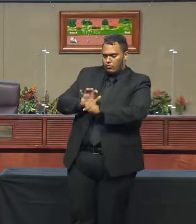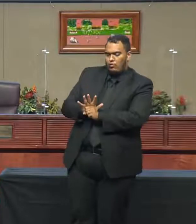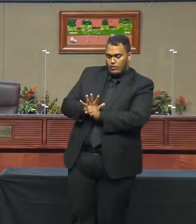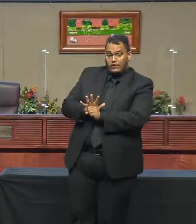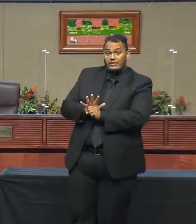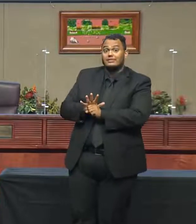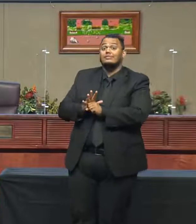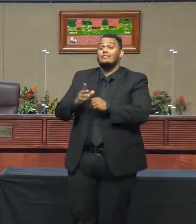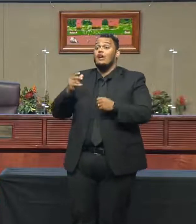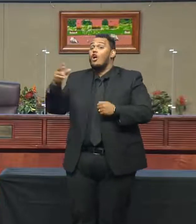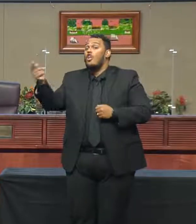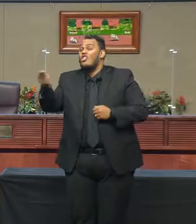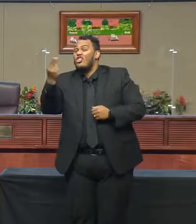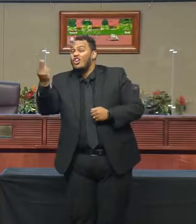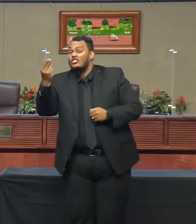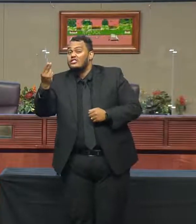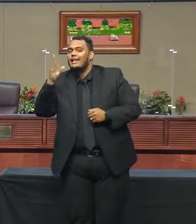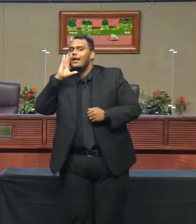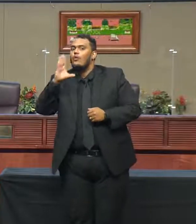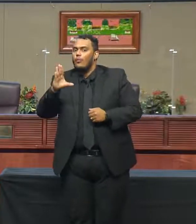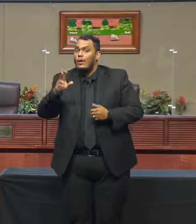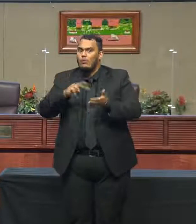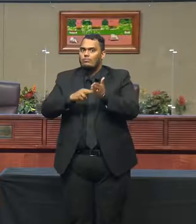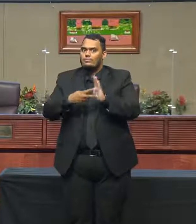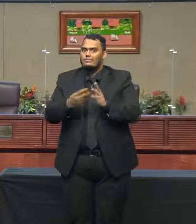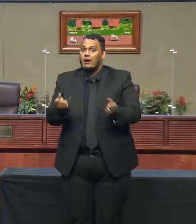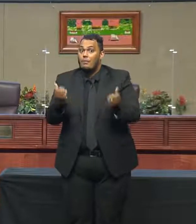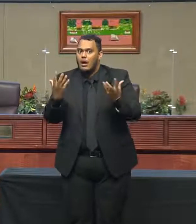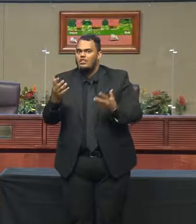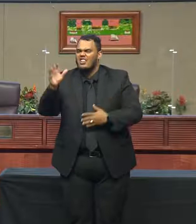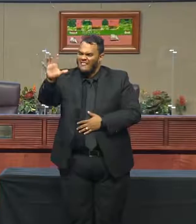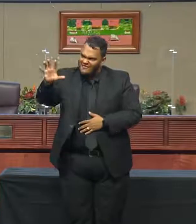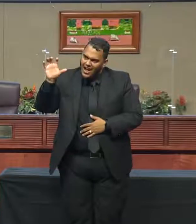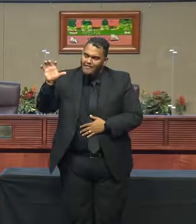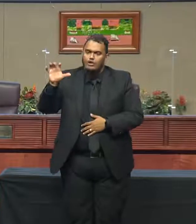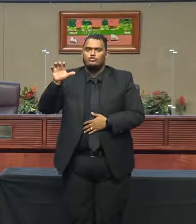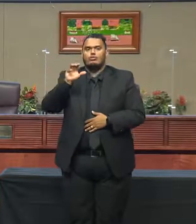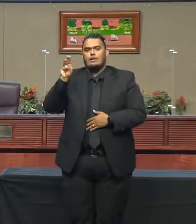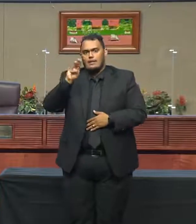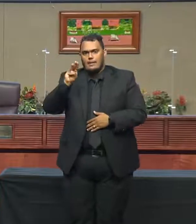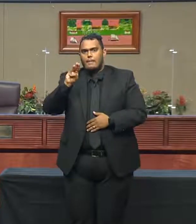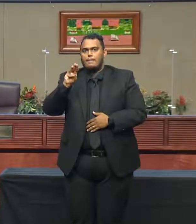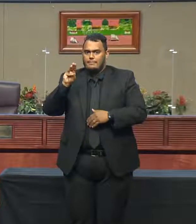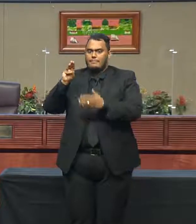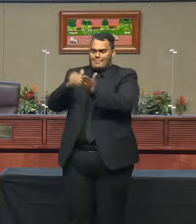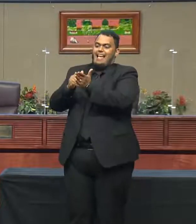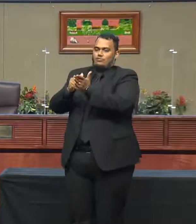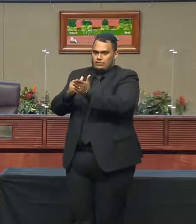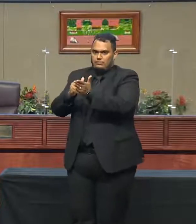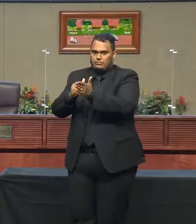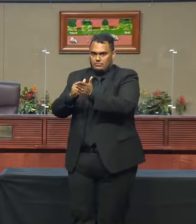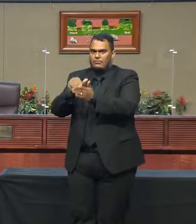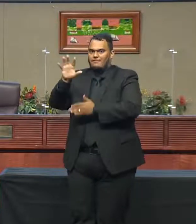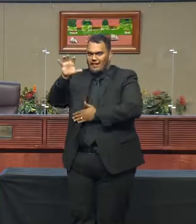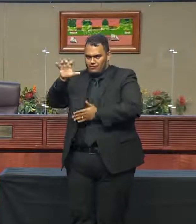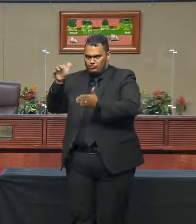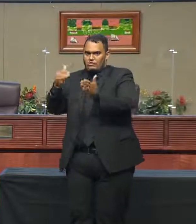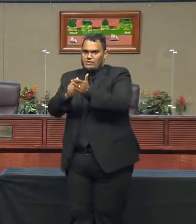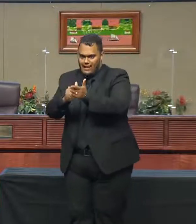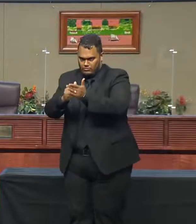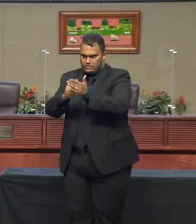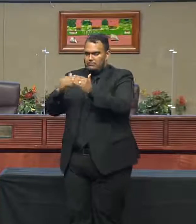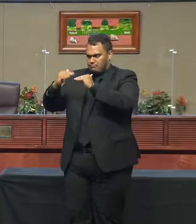500,000, which is very, very significant. Since we talked to you last, we have added